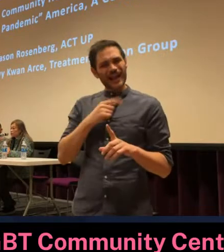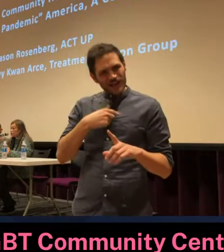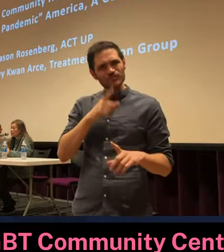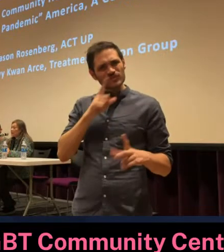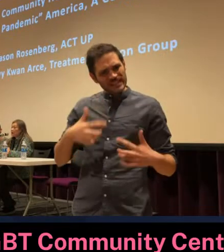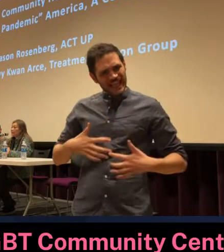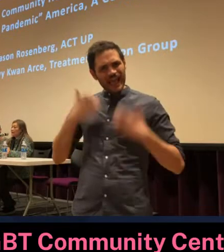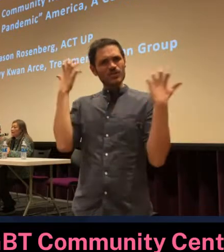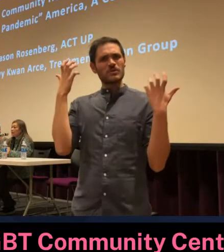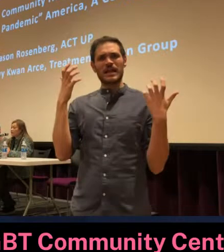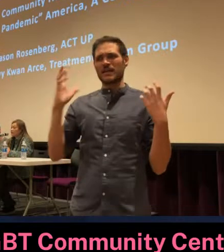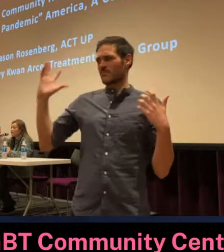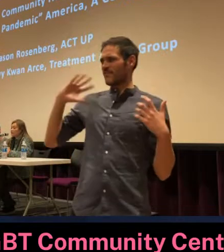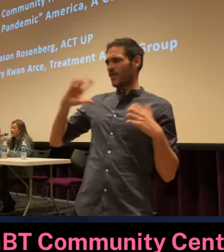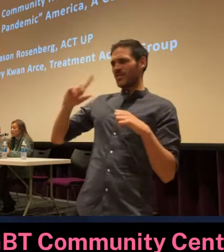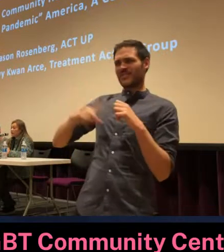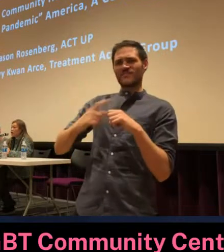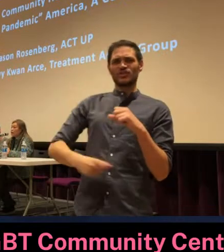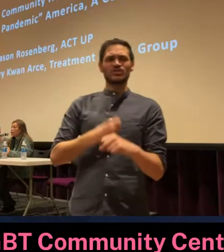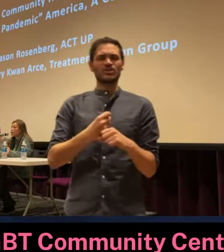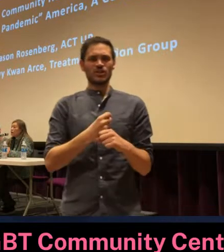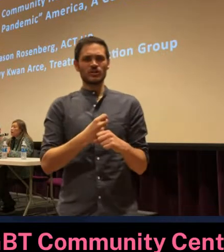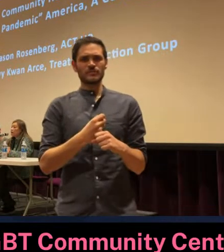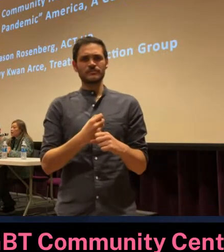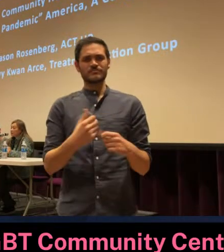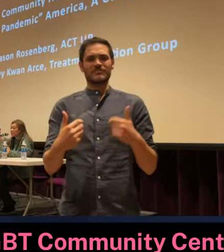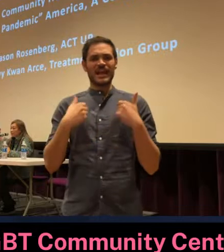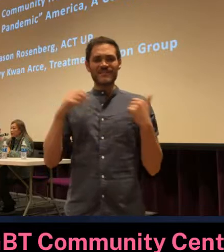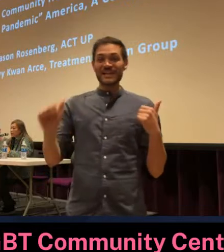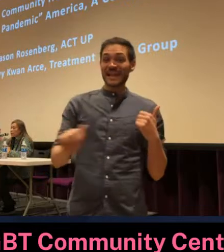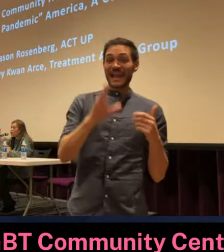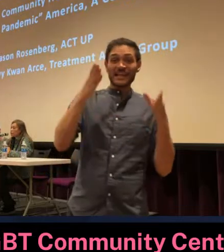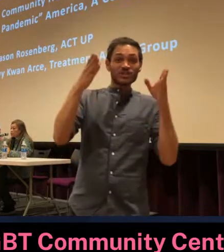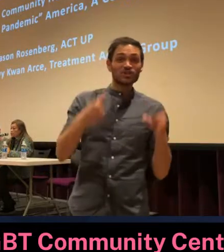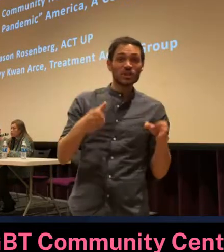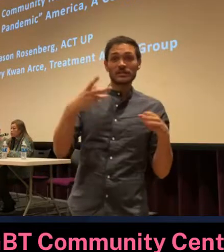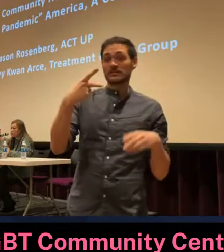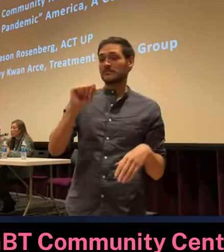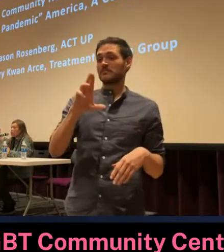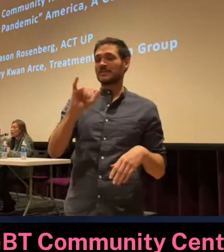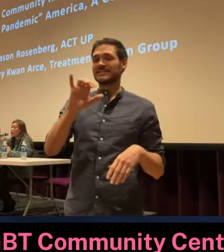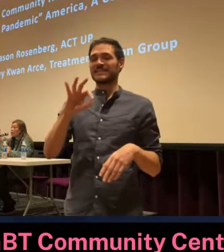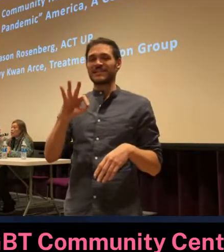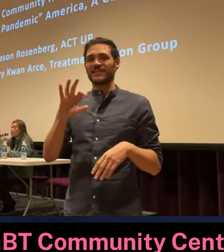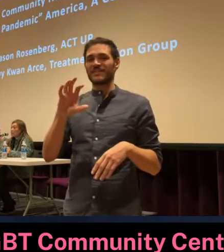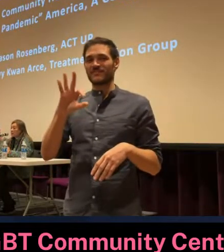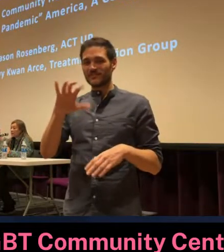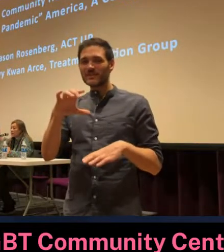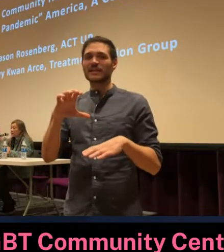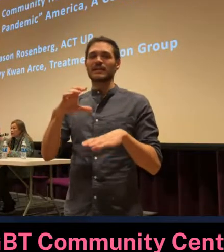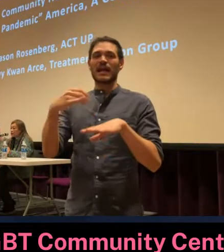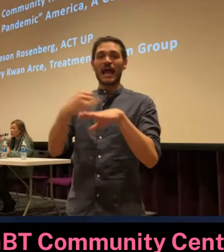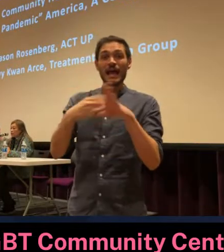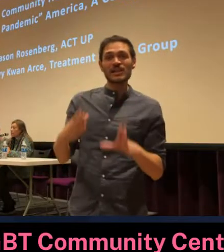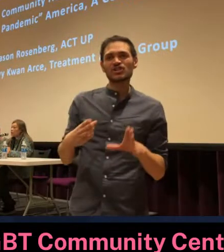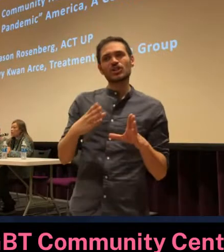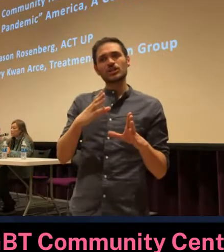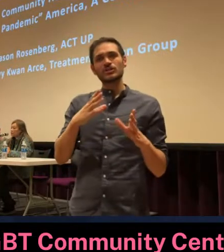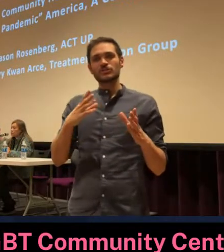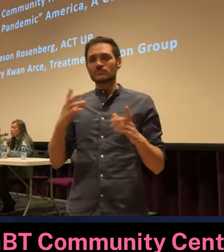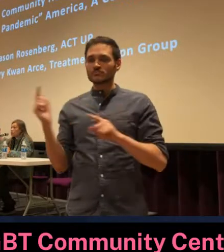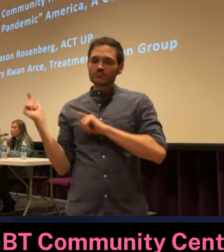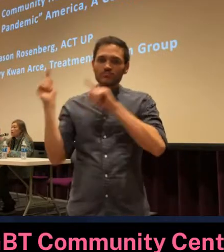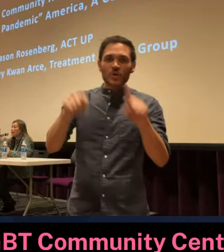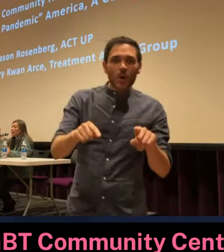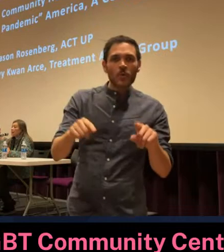first year having Asian Pacific Islanders at the fair was so important while we were being blamed for COVID. So the